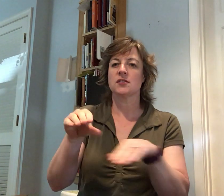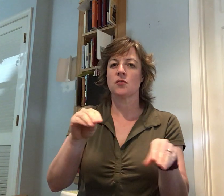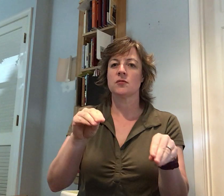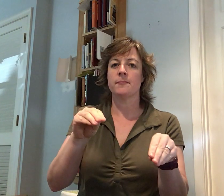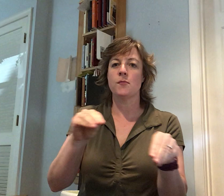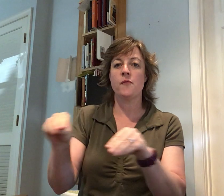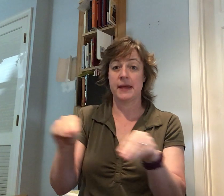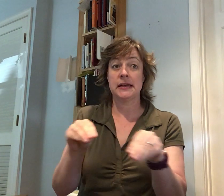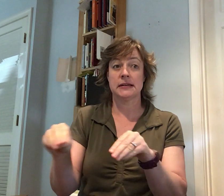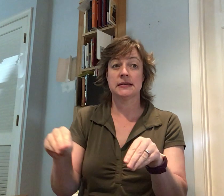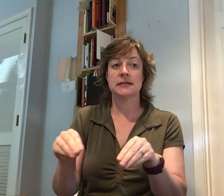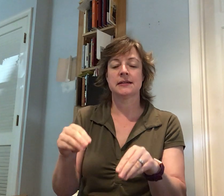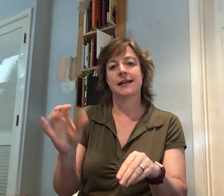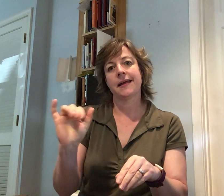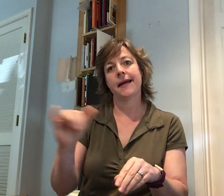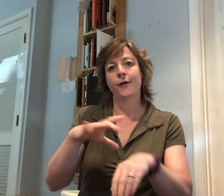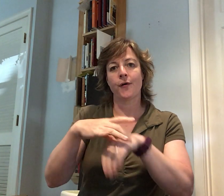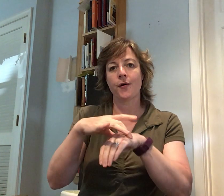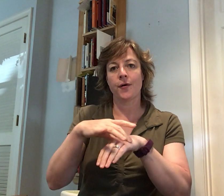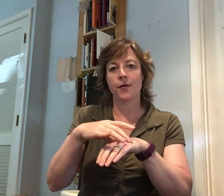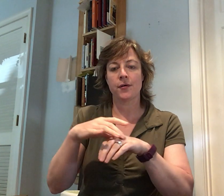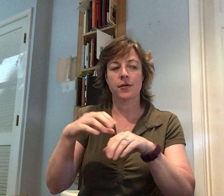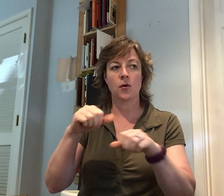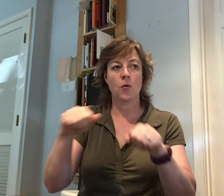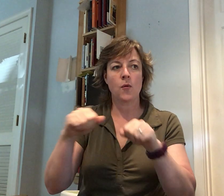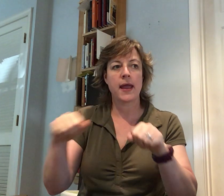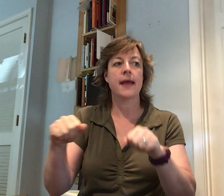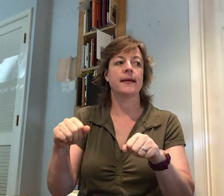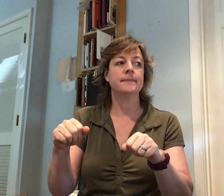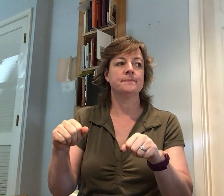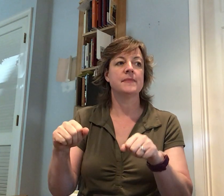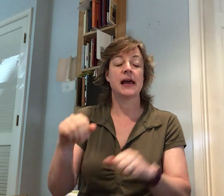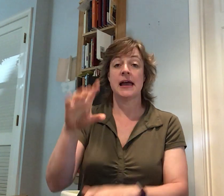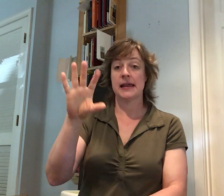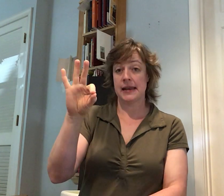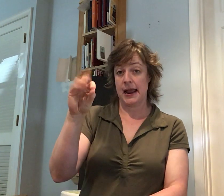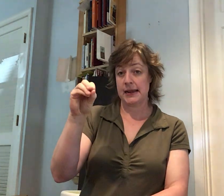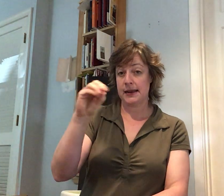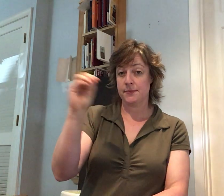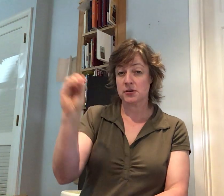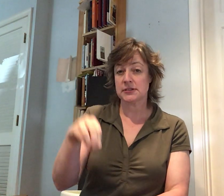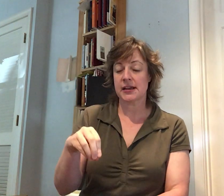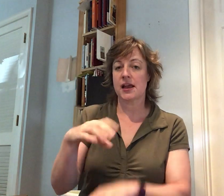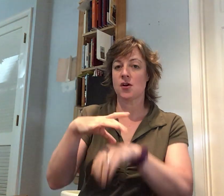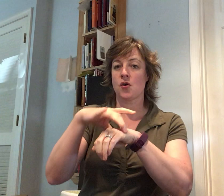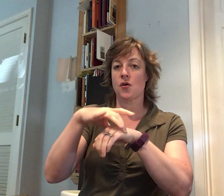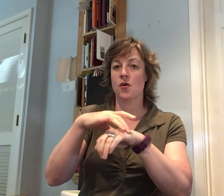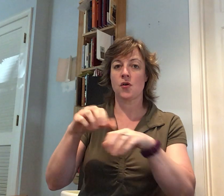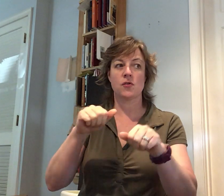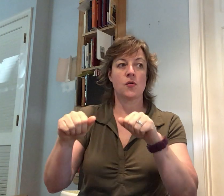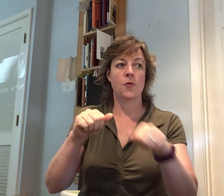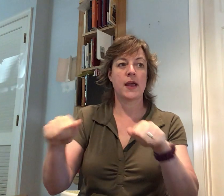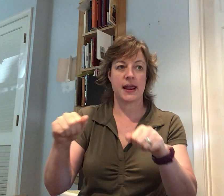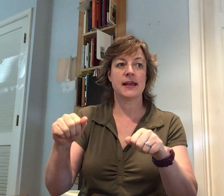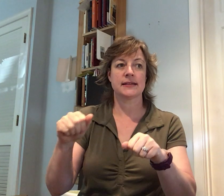plate boundaries. 90% of Earth's earthquakes and 75% of its volcanic